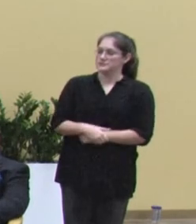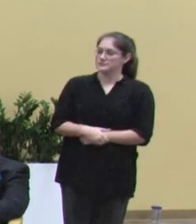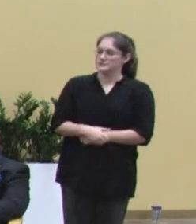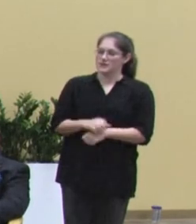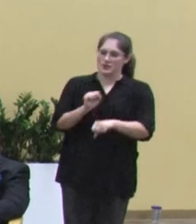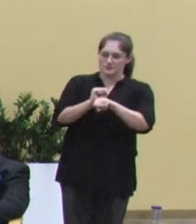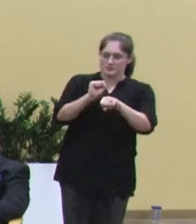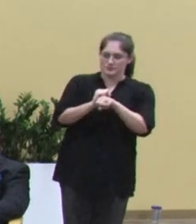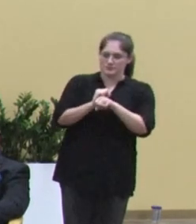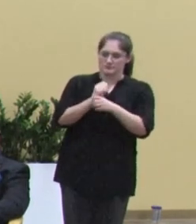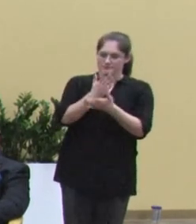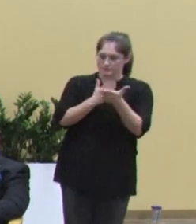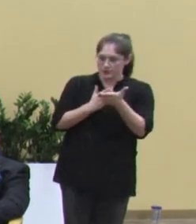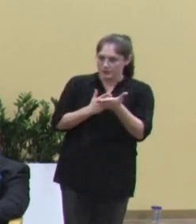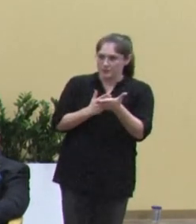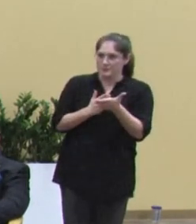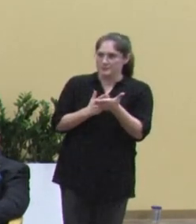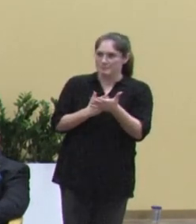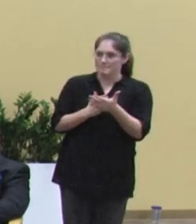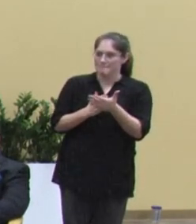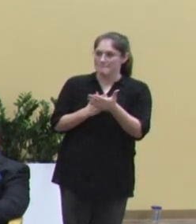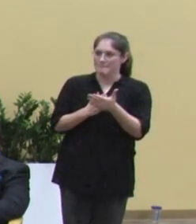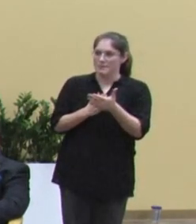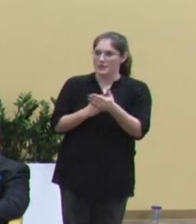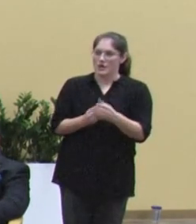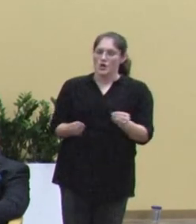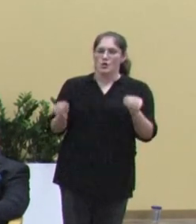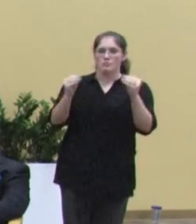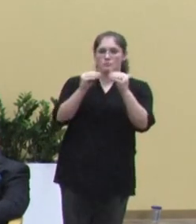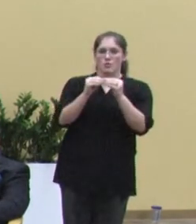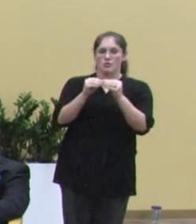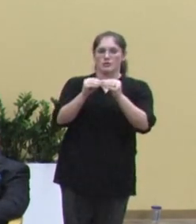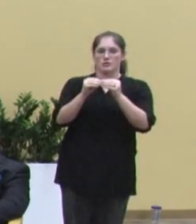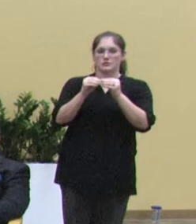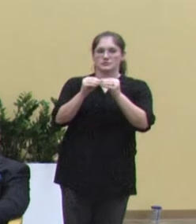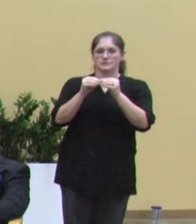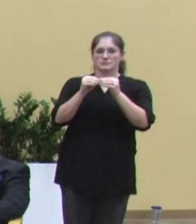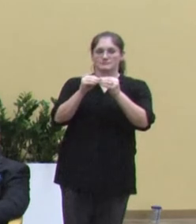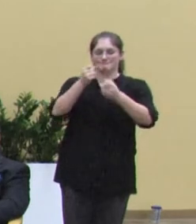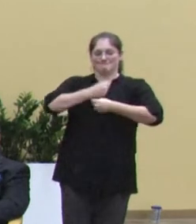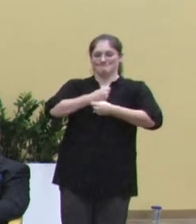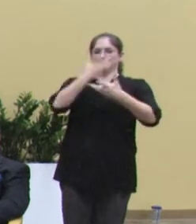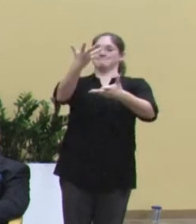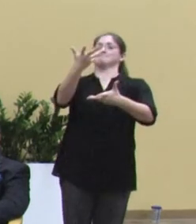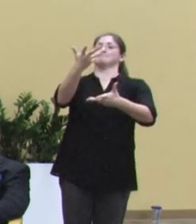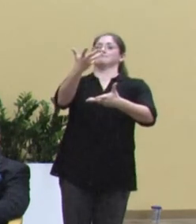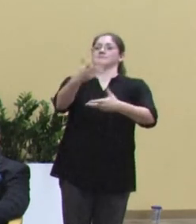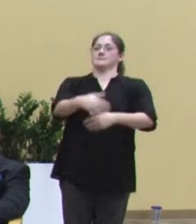employment piece, I think that being more vocal and really,